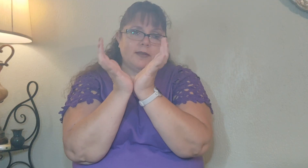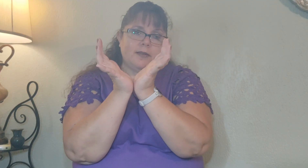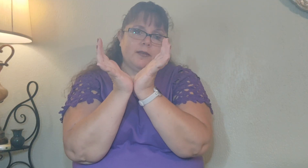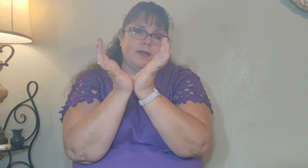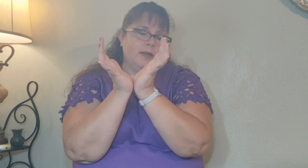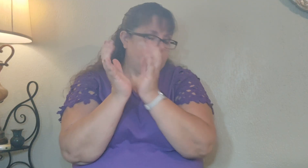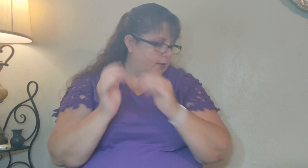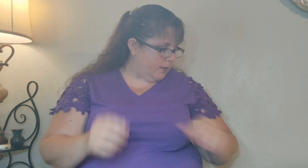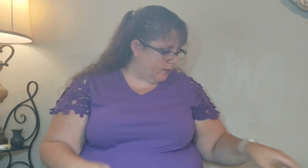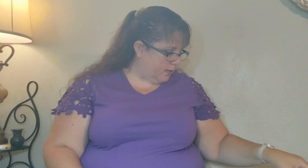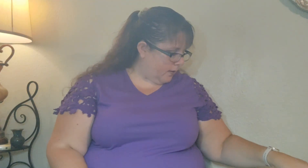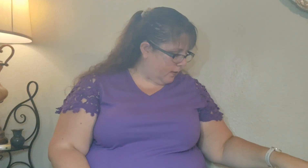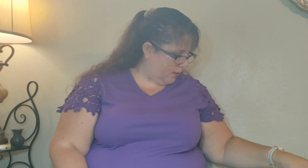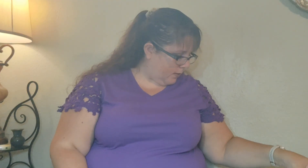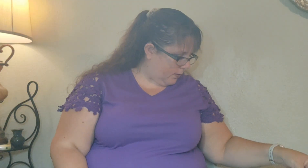this.